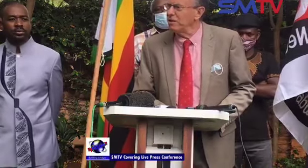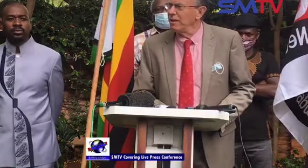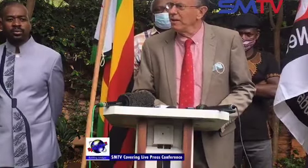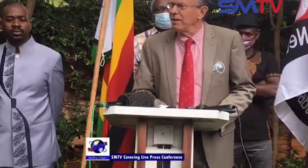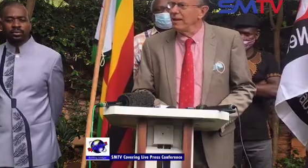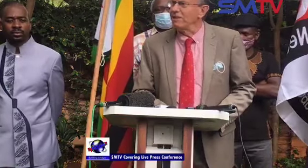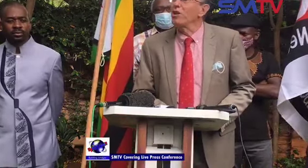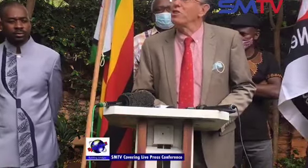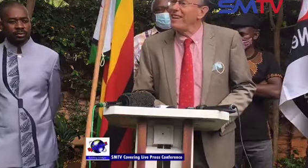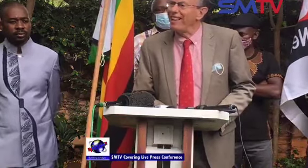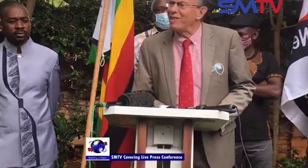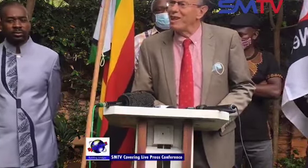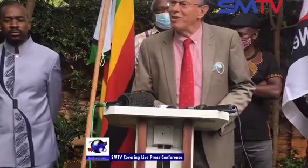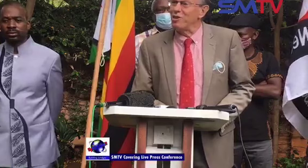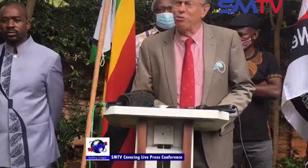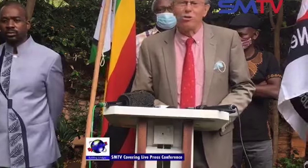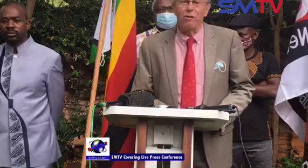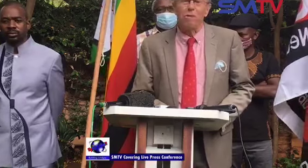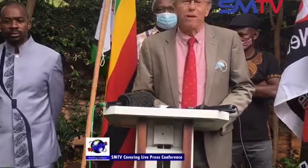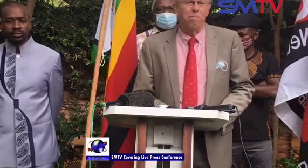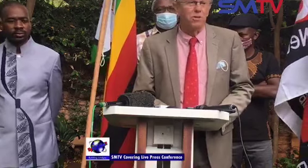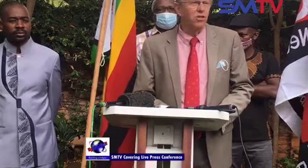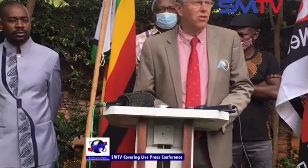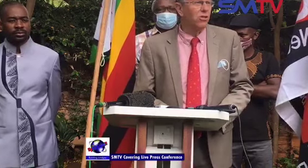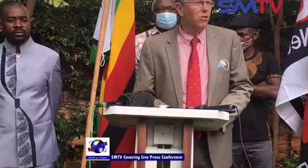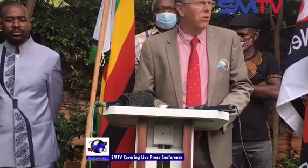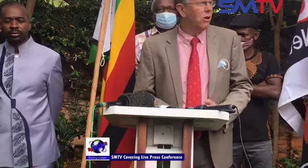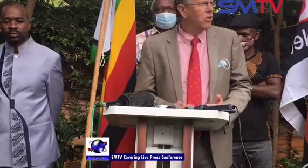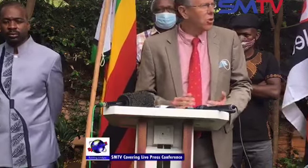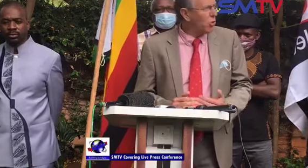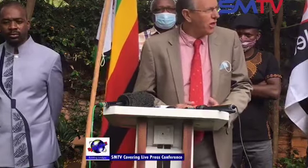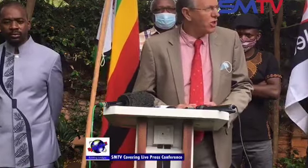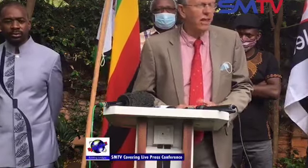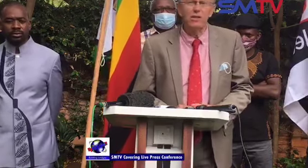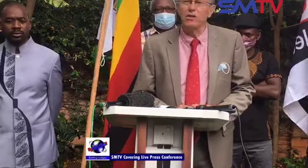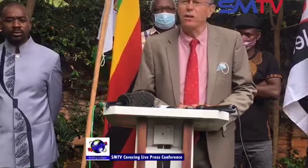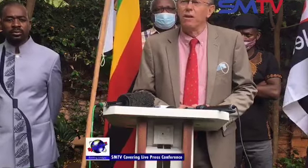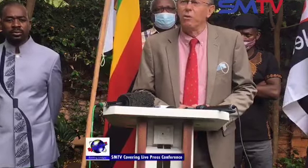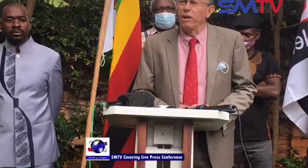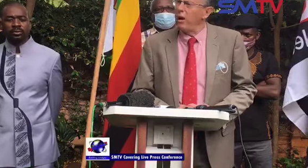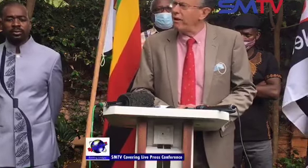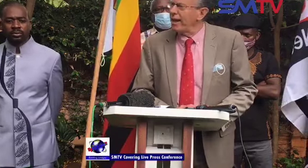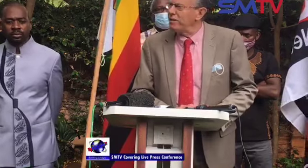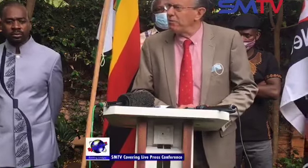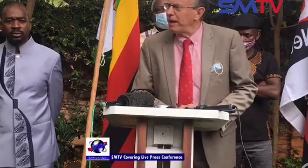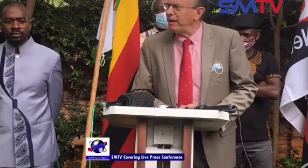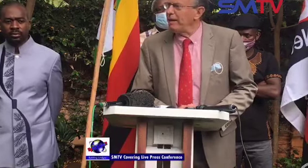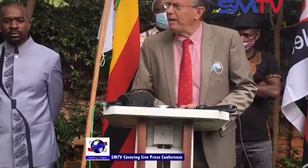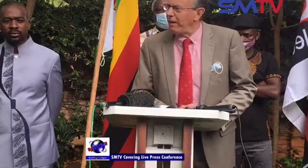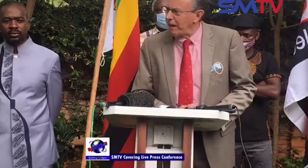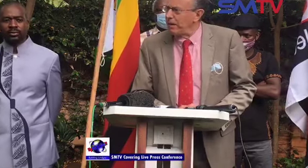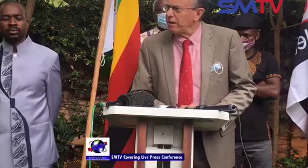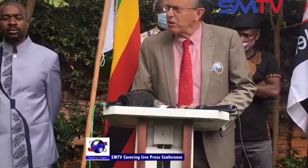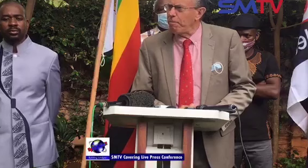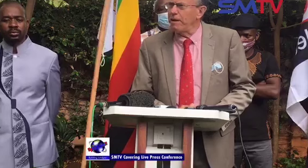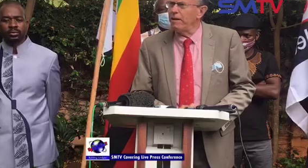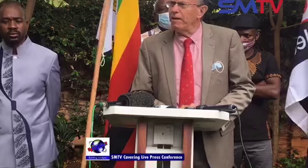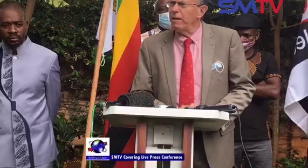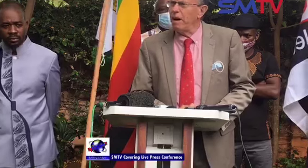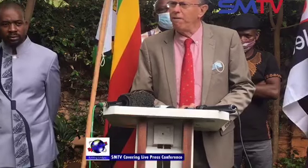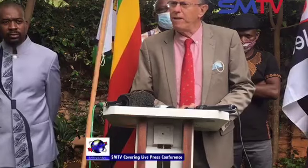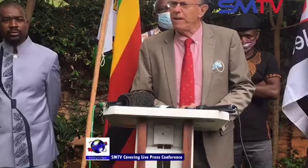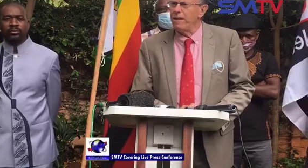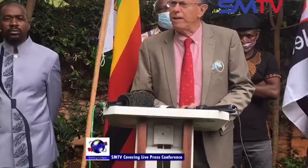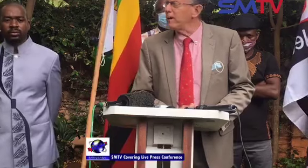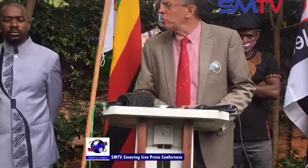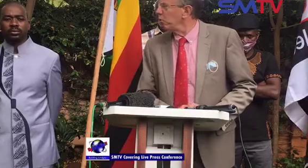accounts, and so to that extent you will not be in a position to question us. We are going to make available a copy